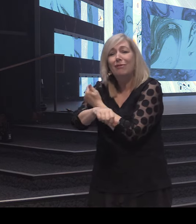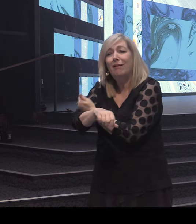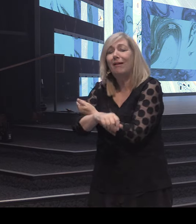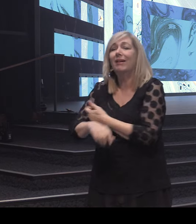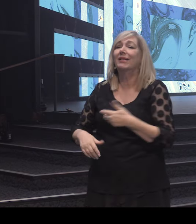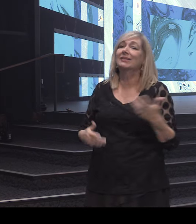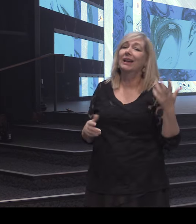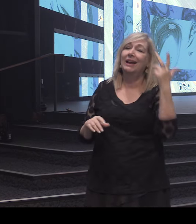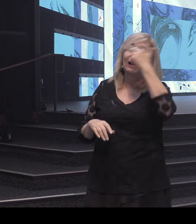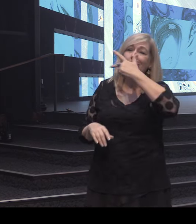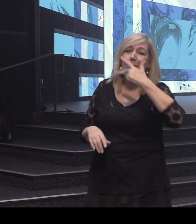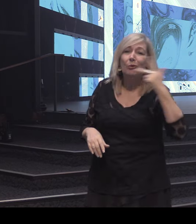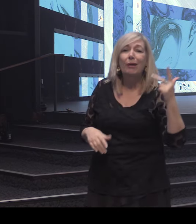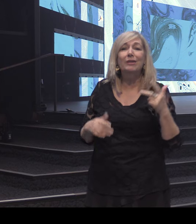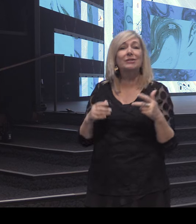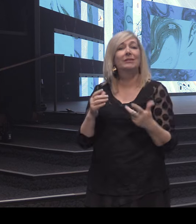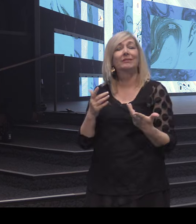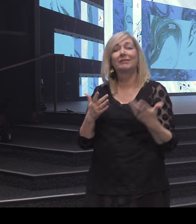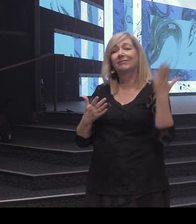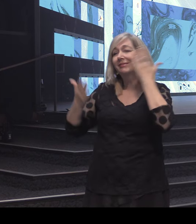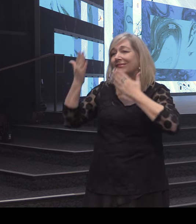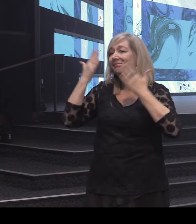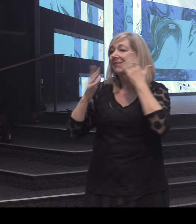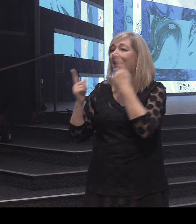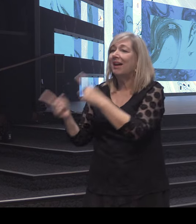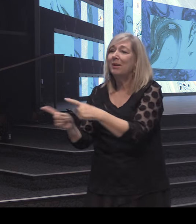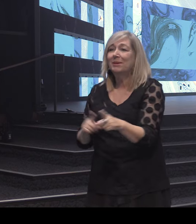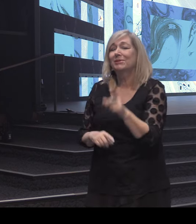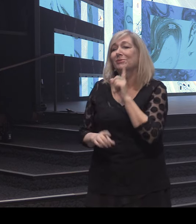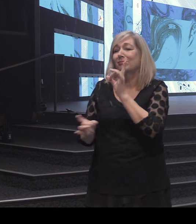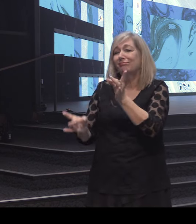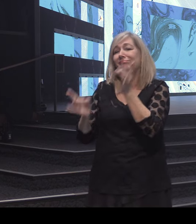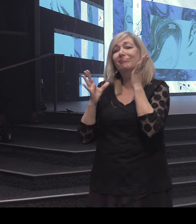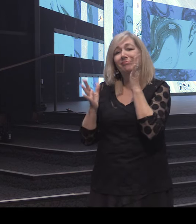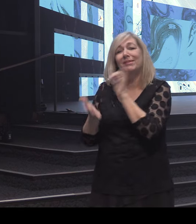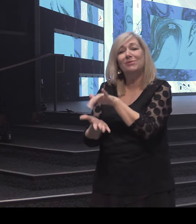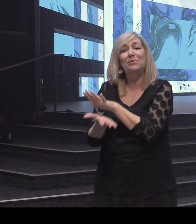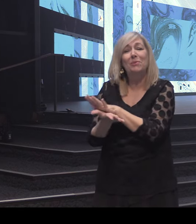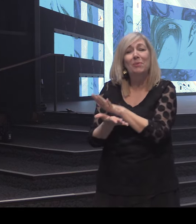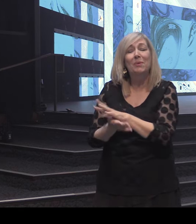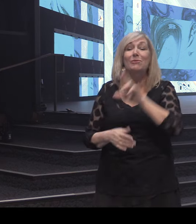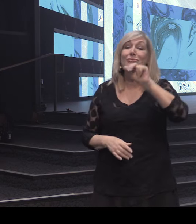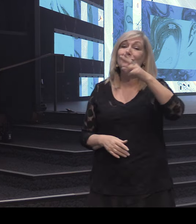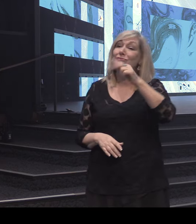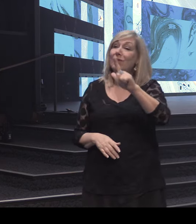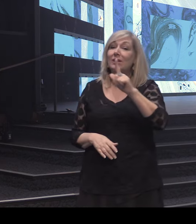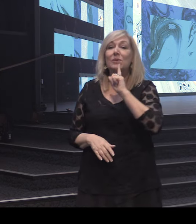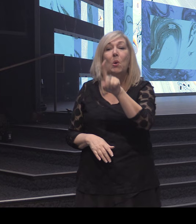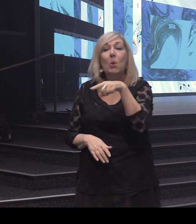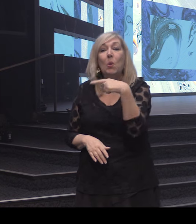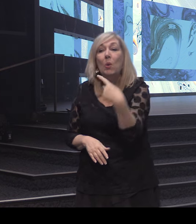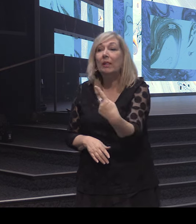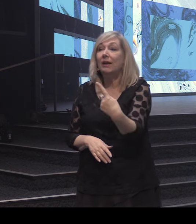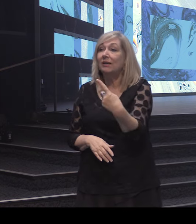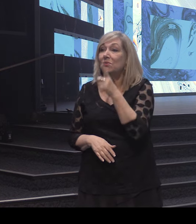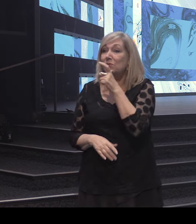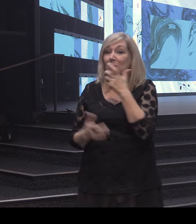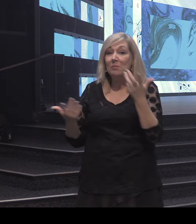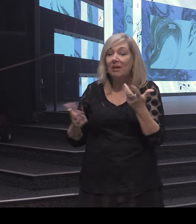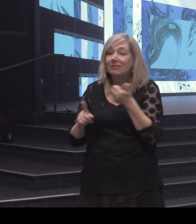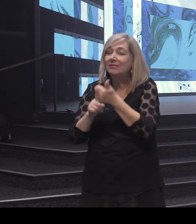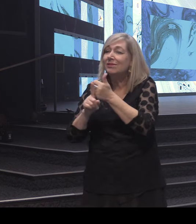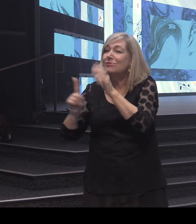of immigration without integration, which is never a good combination. And Rahel was the only Christian